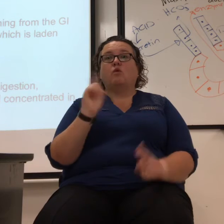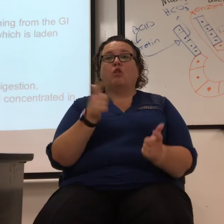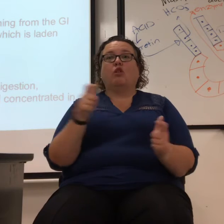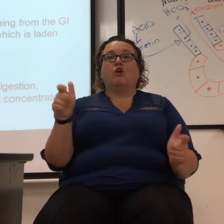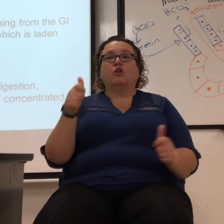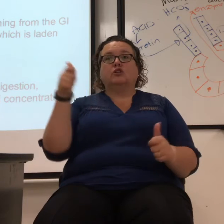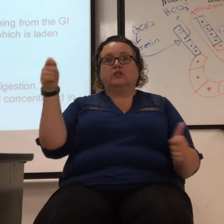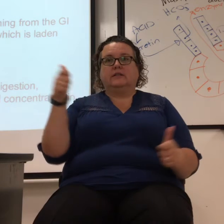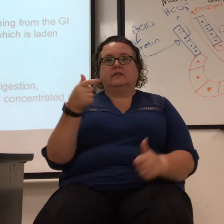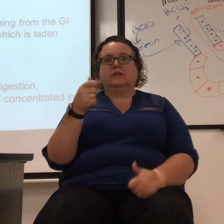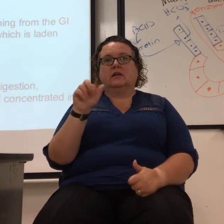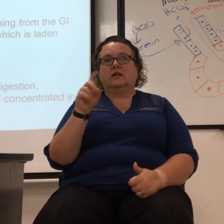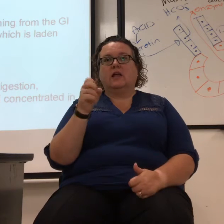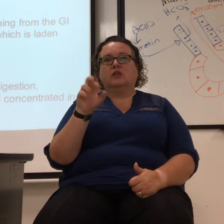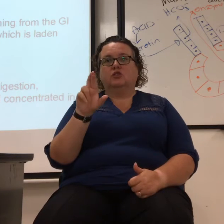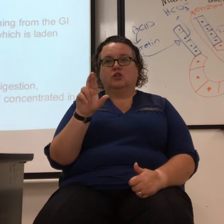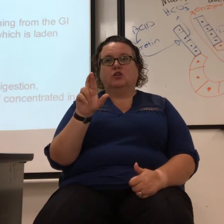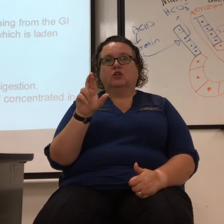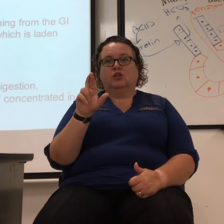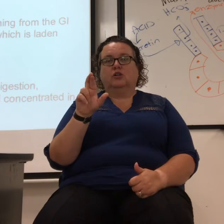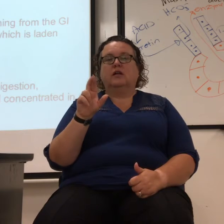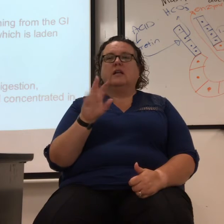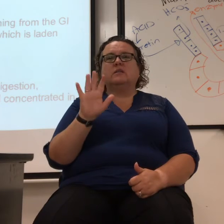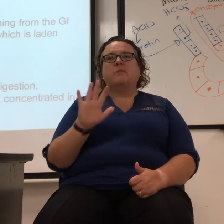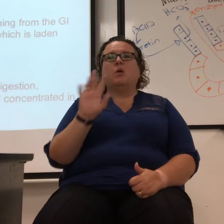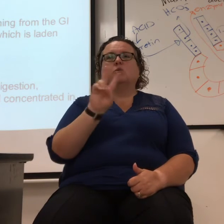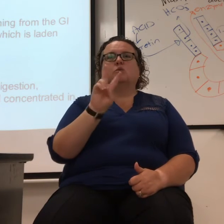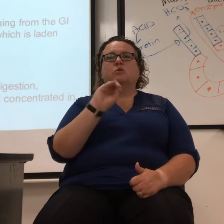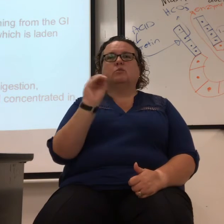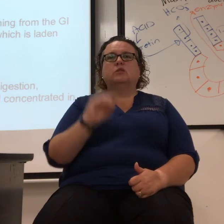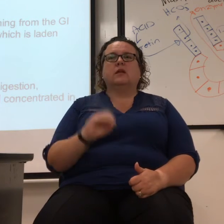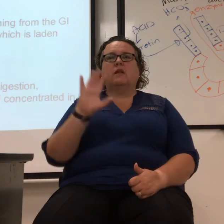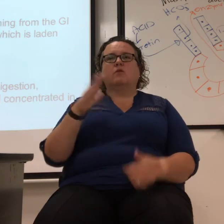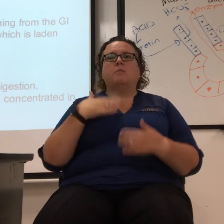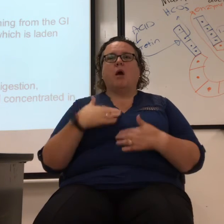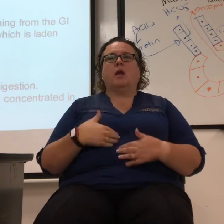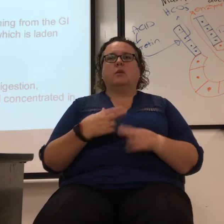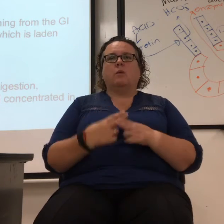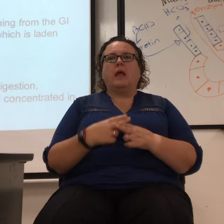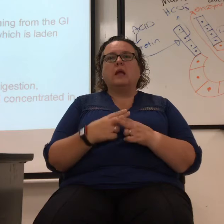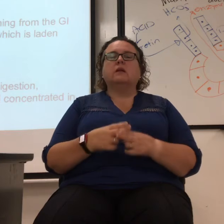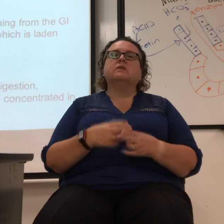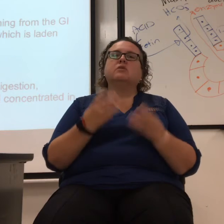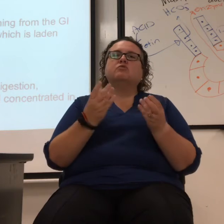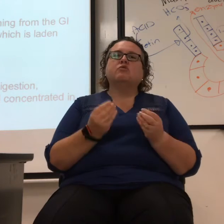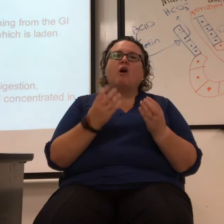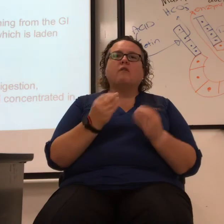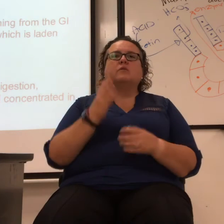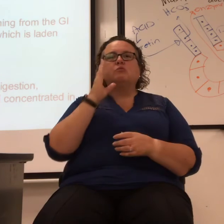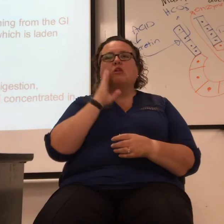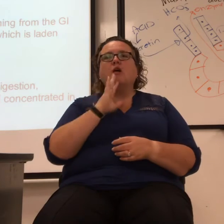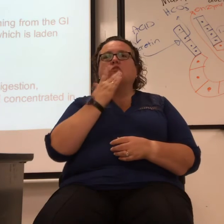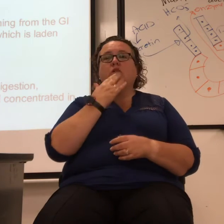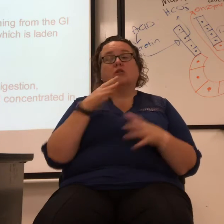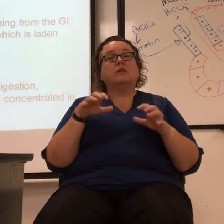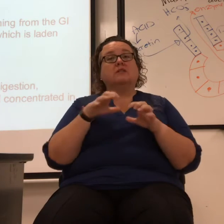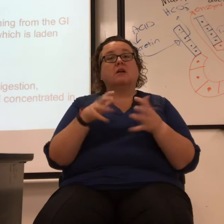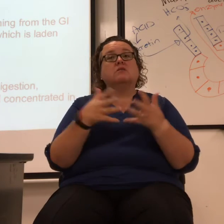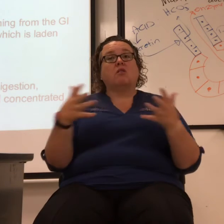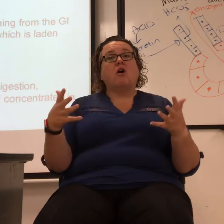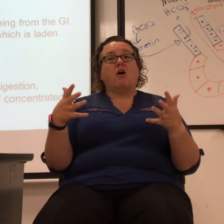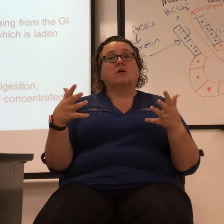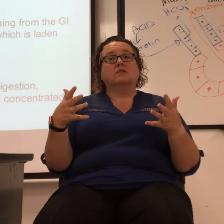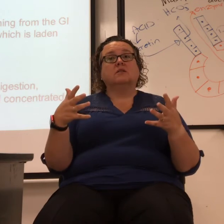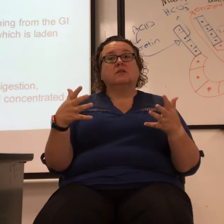glandular organ. It's about 2% of your body weight. It has a soft brownish color. It does a lot. It